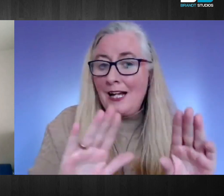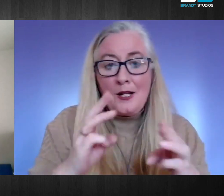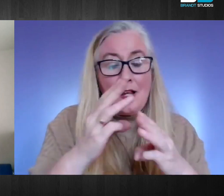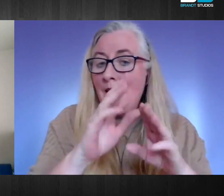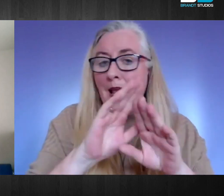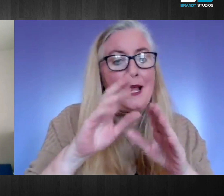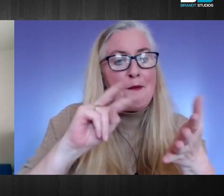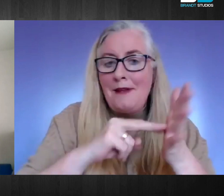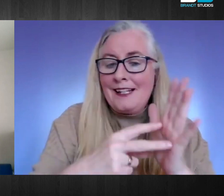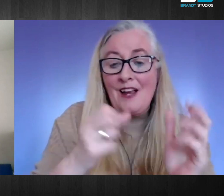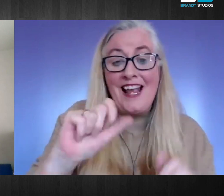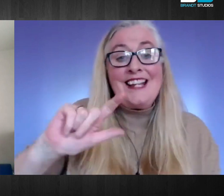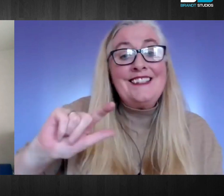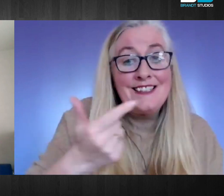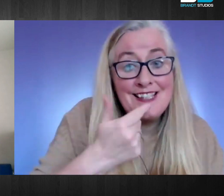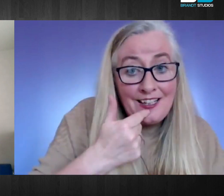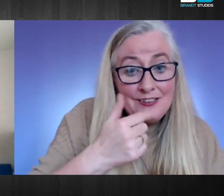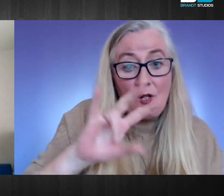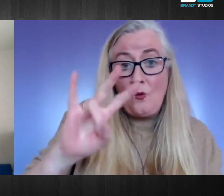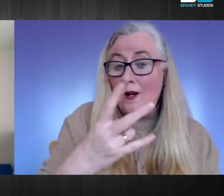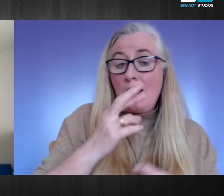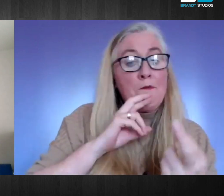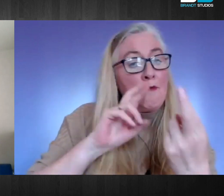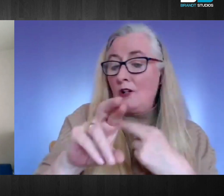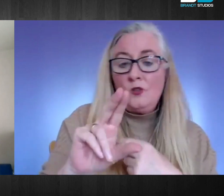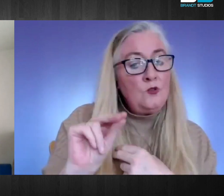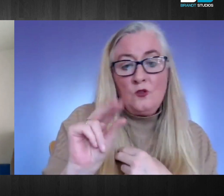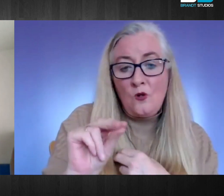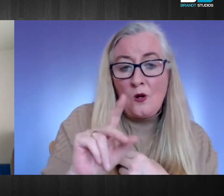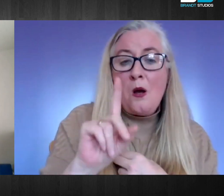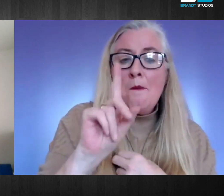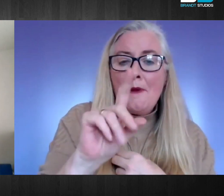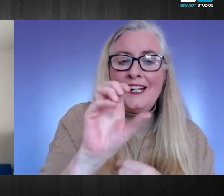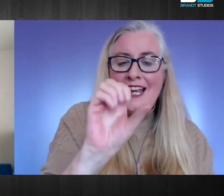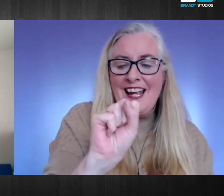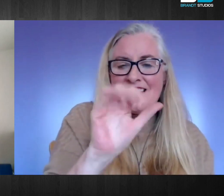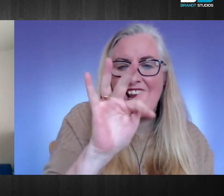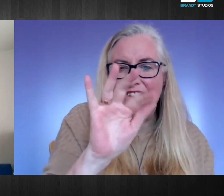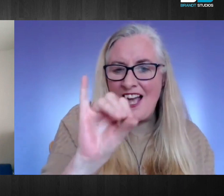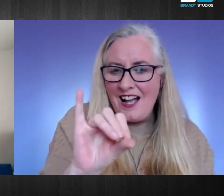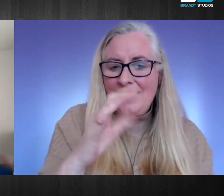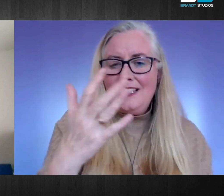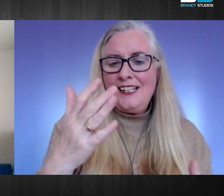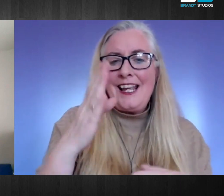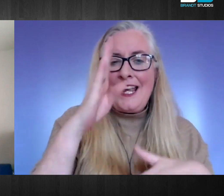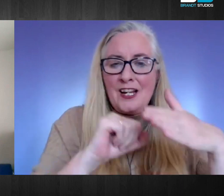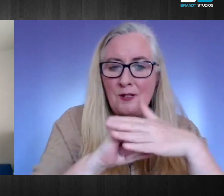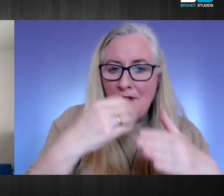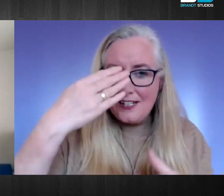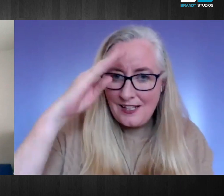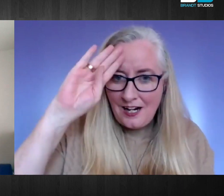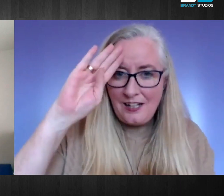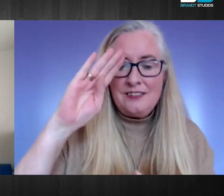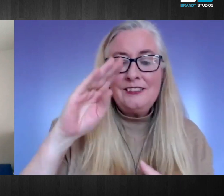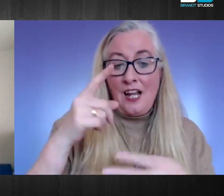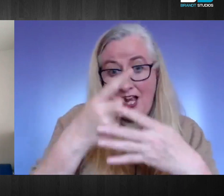response call, but the SFI, Enterprise Ireland, IDA call, there's still awards being